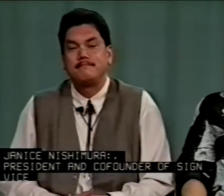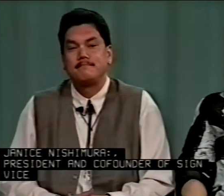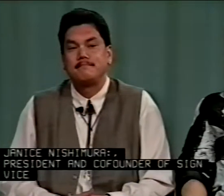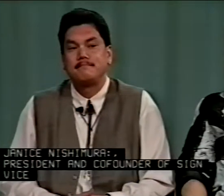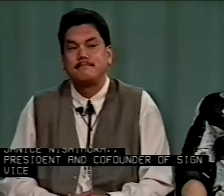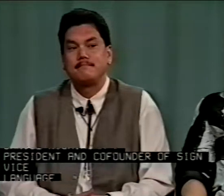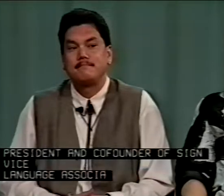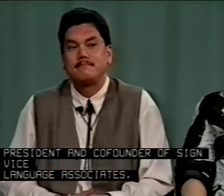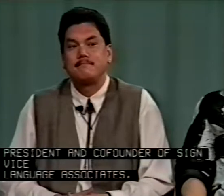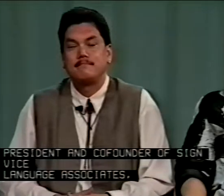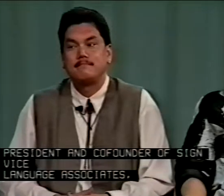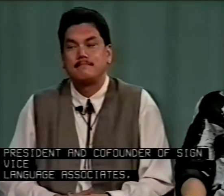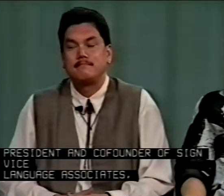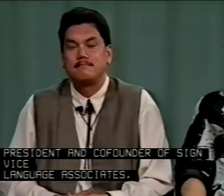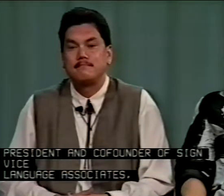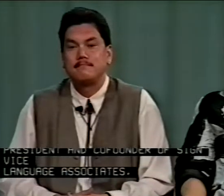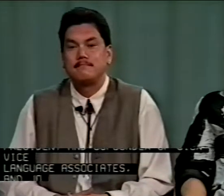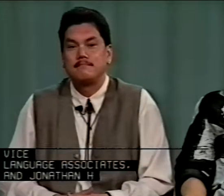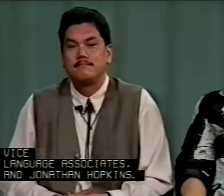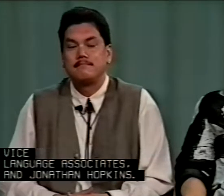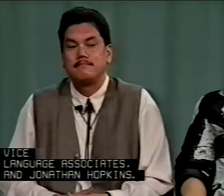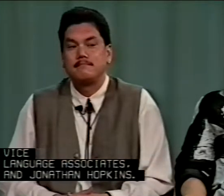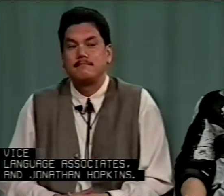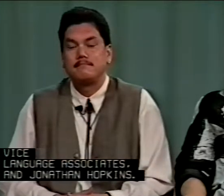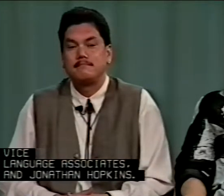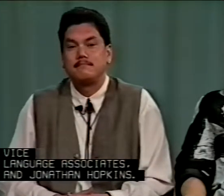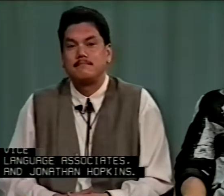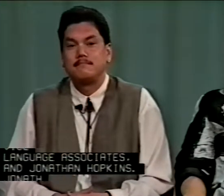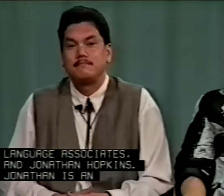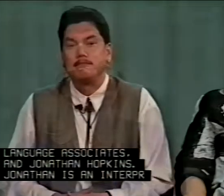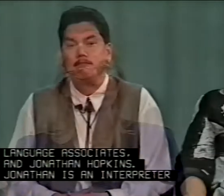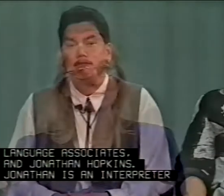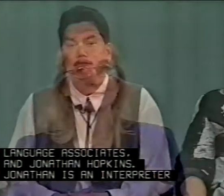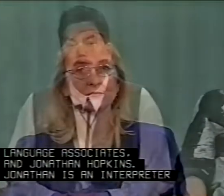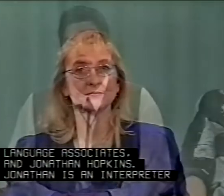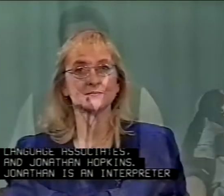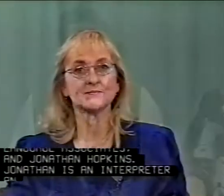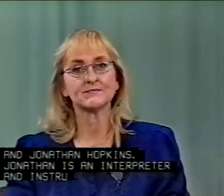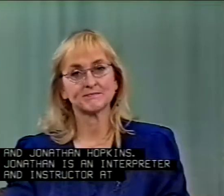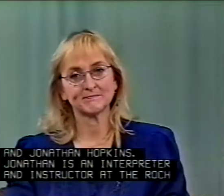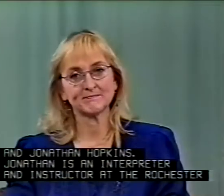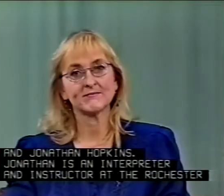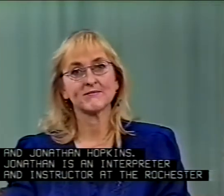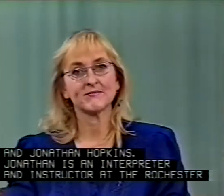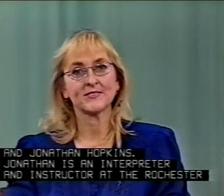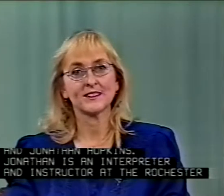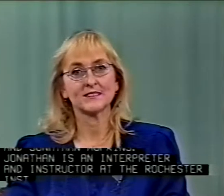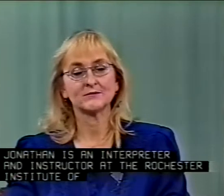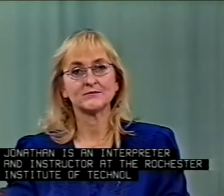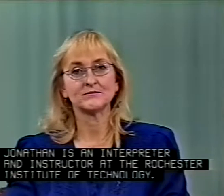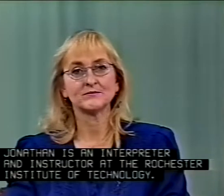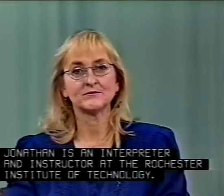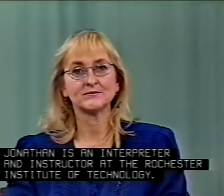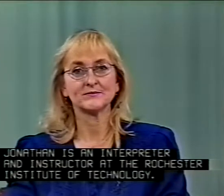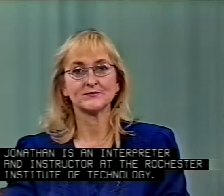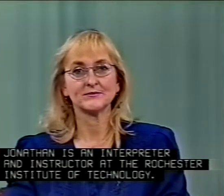and instructor at the Rochester Institute of Technology. Mary Mooney is also with us this afternoon. She is currently